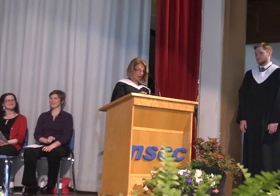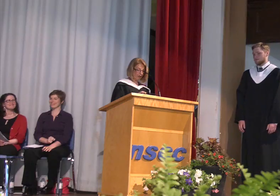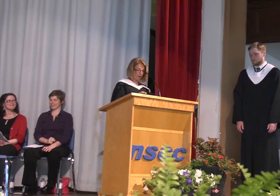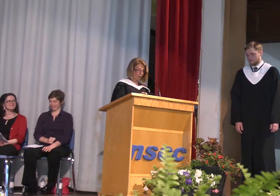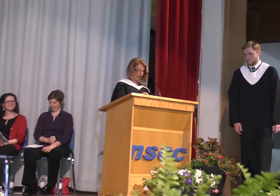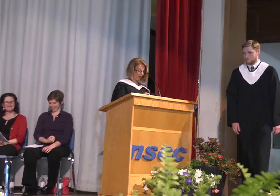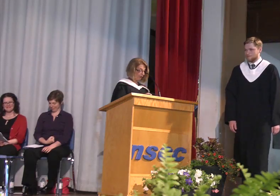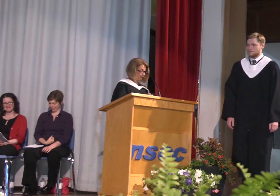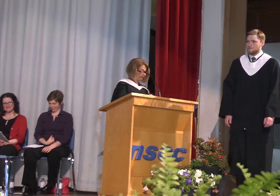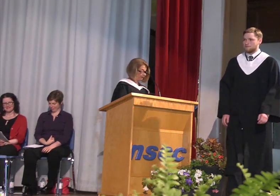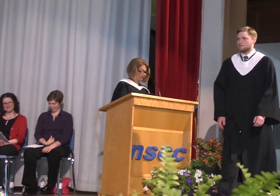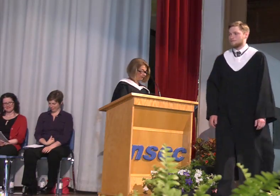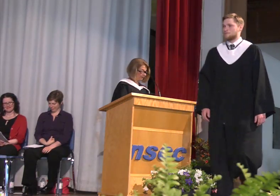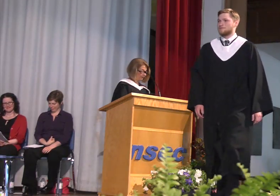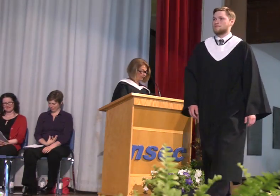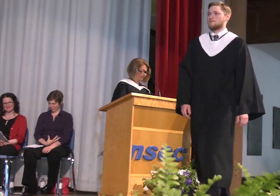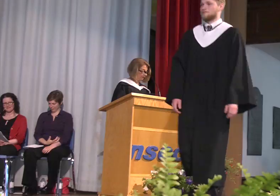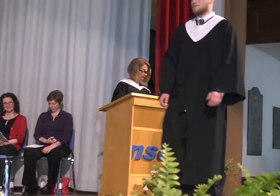Nicholas Smith.